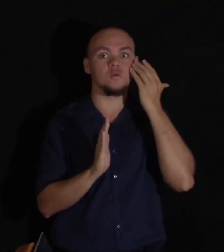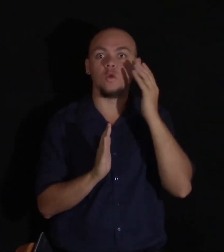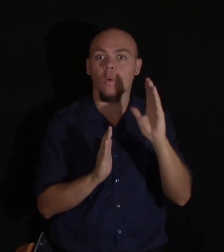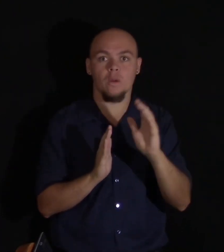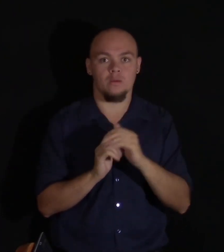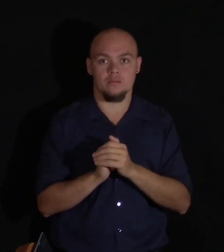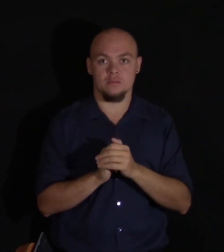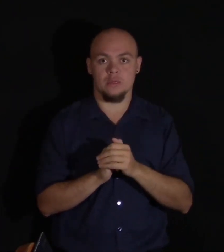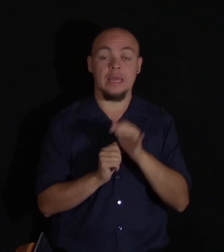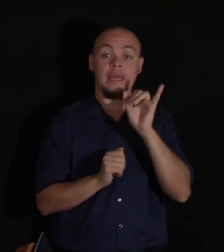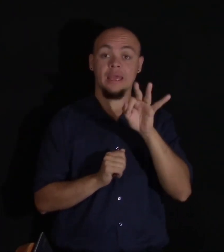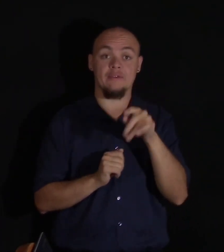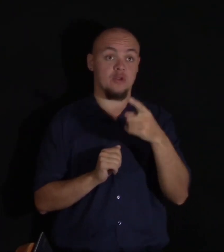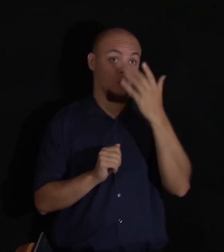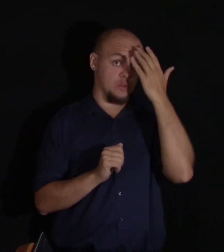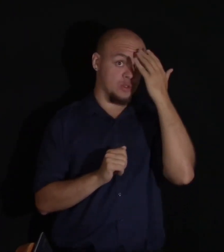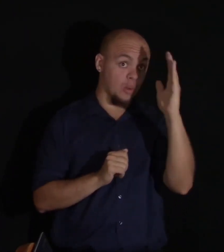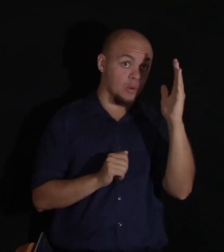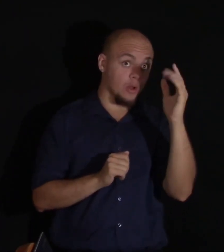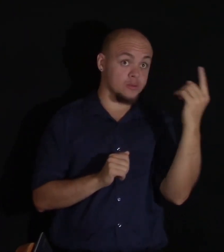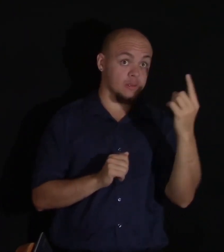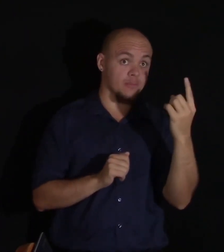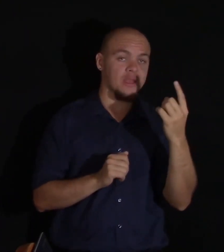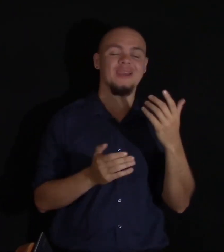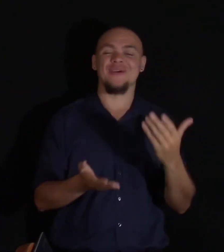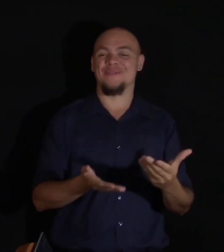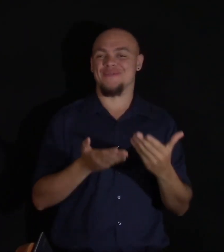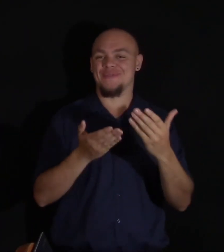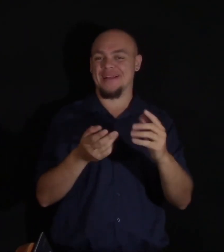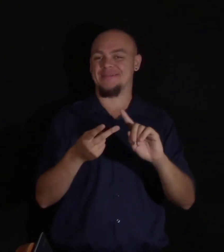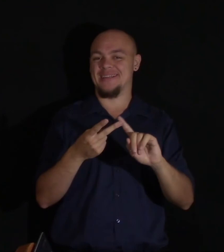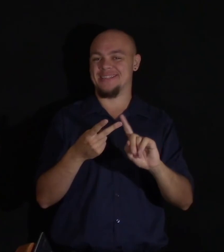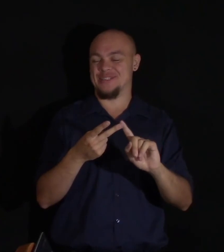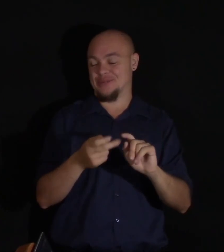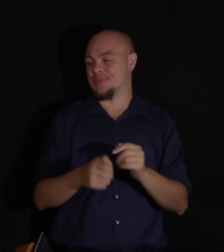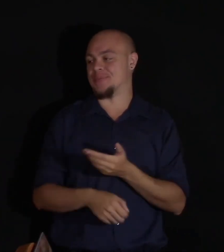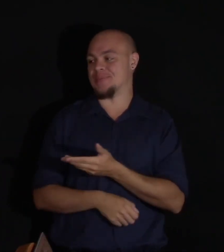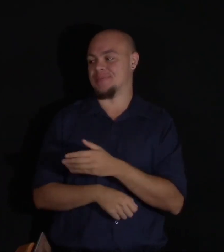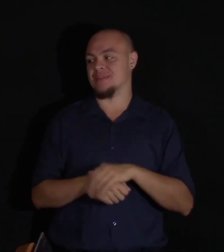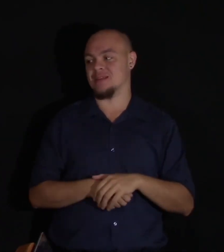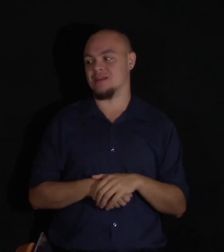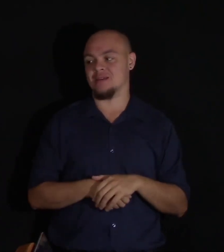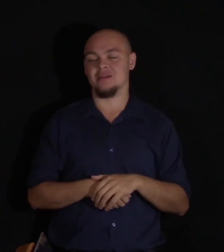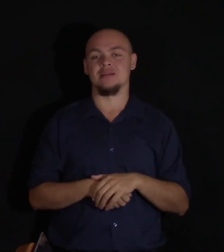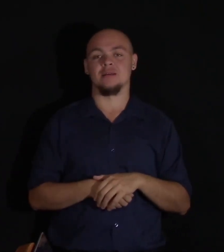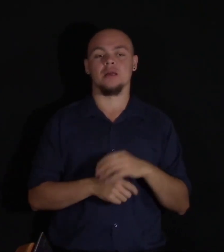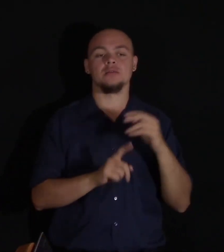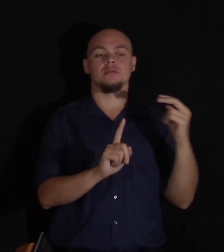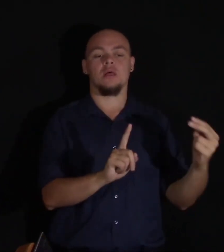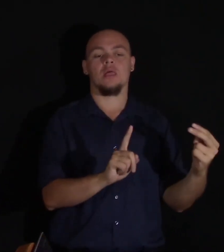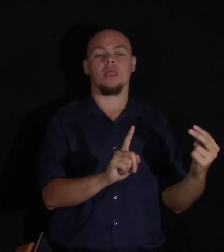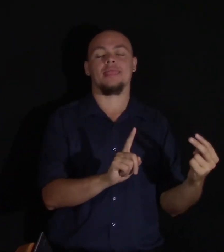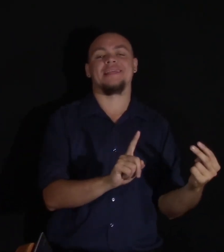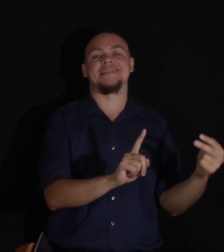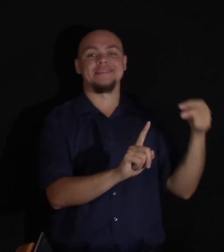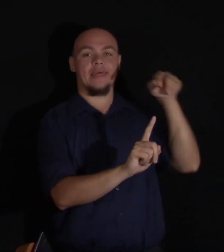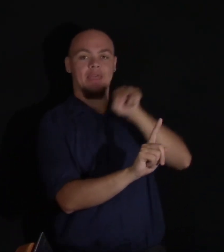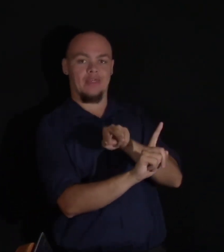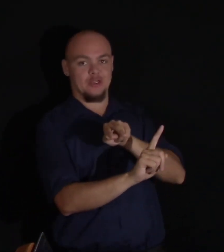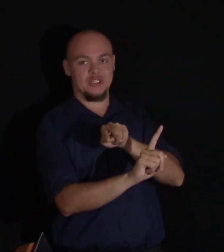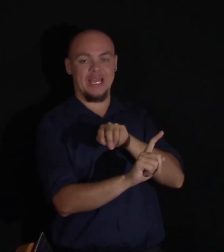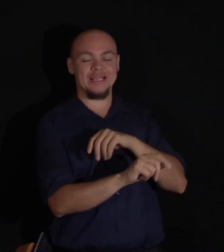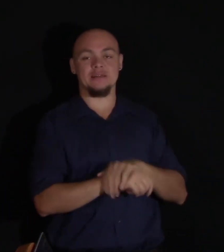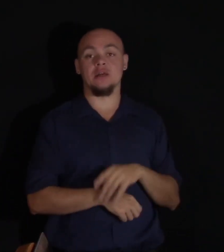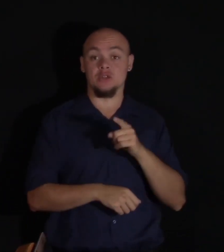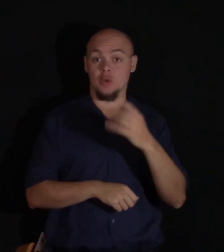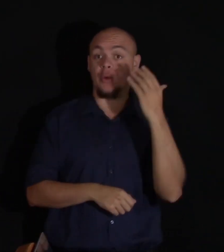If you do that, you're ready for recommendation number 2. Jump to the other side. So once